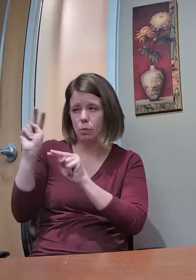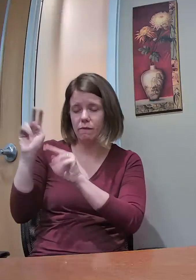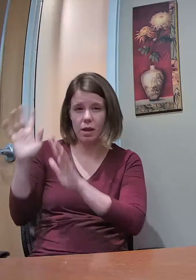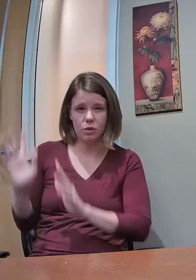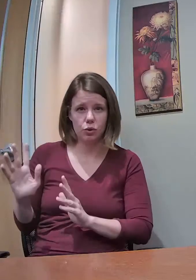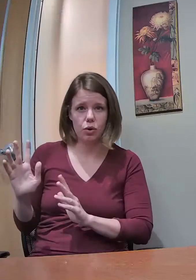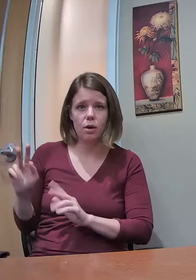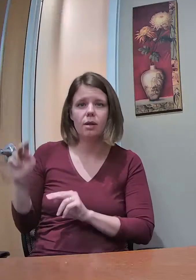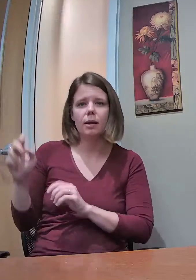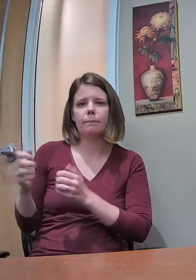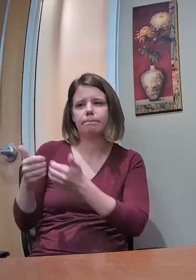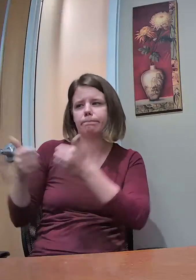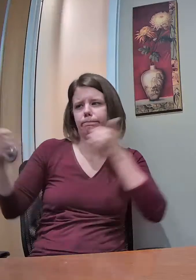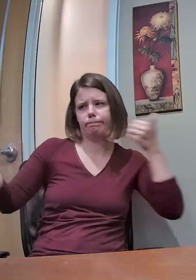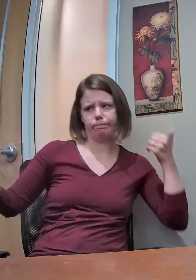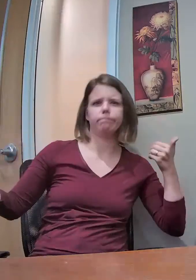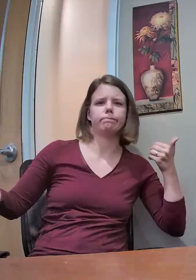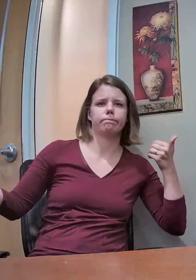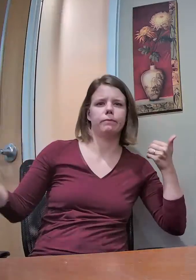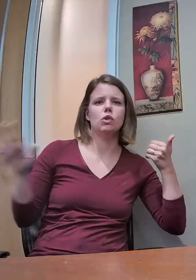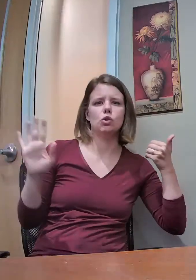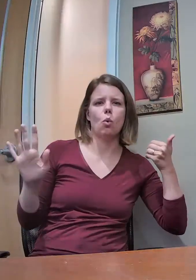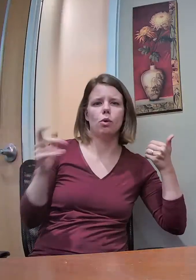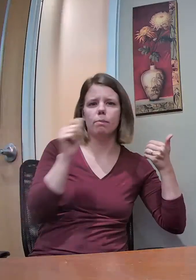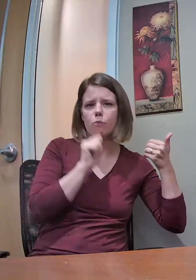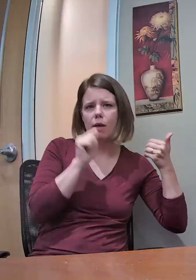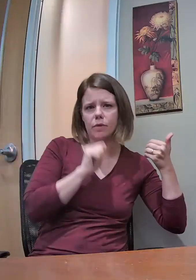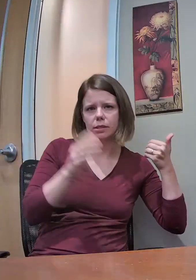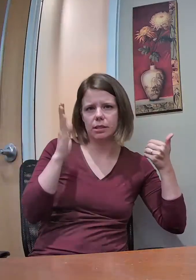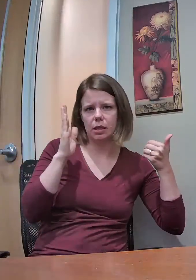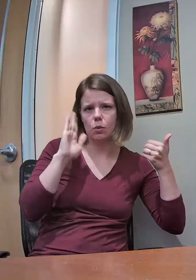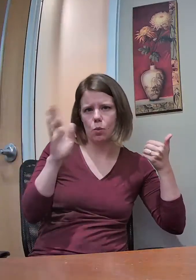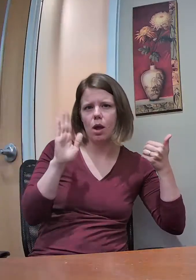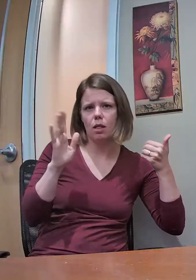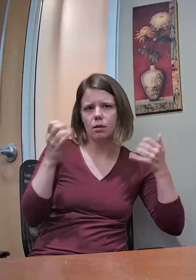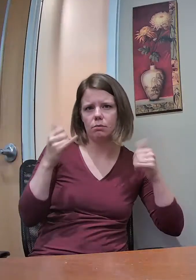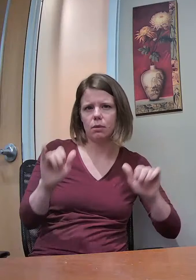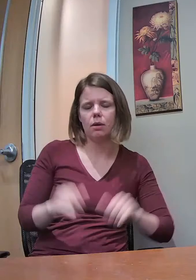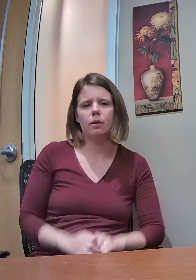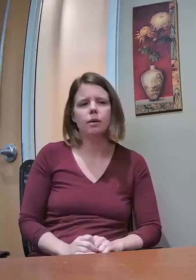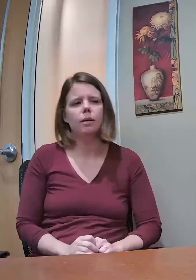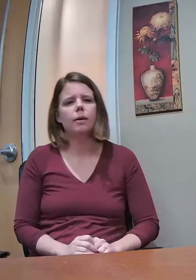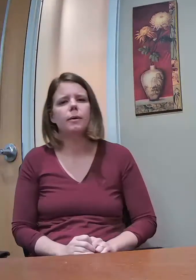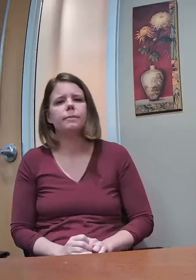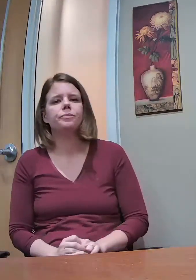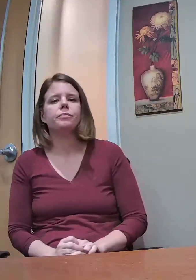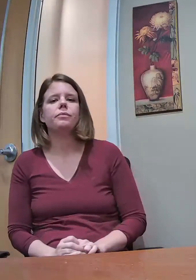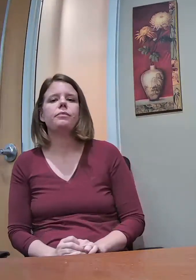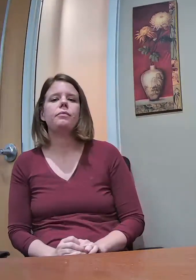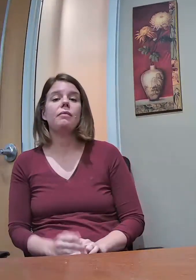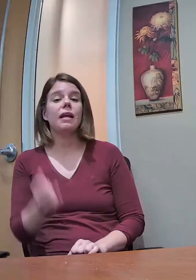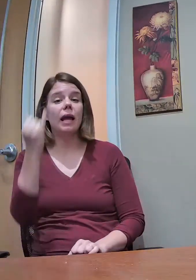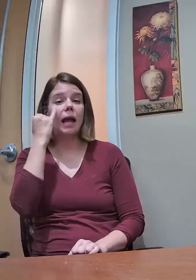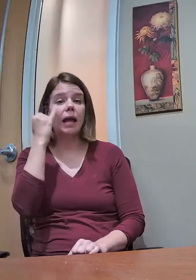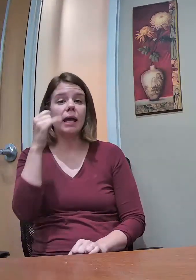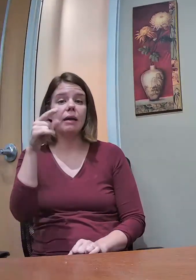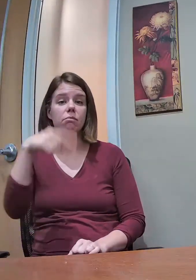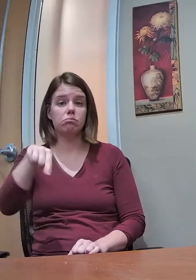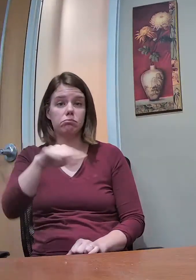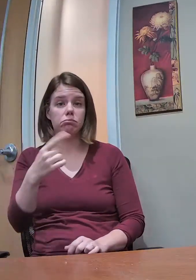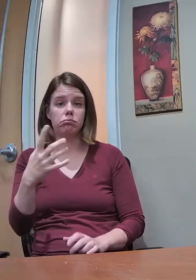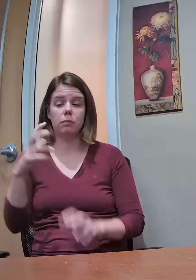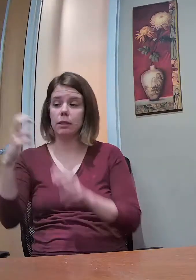need. Staff will ensure that the residents have sunscreen on during the visit if